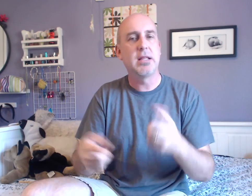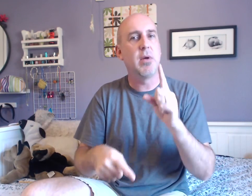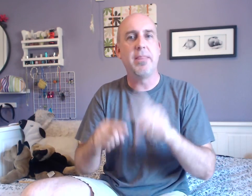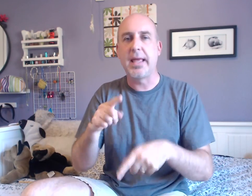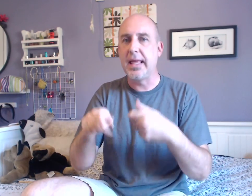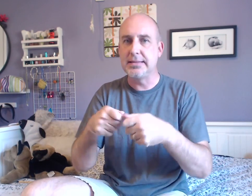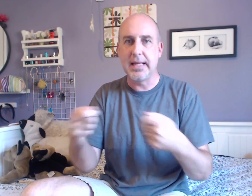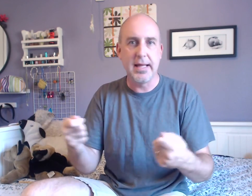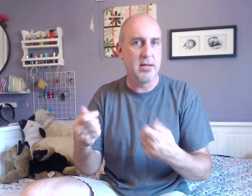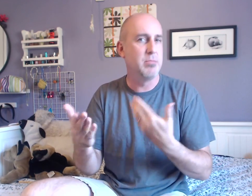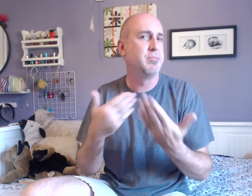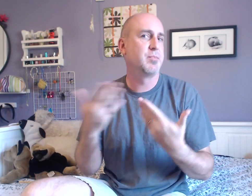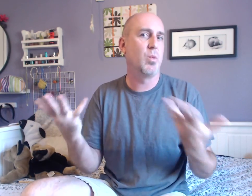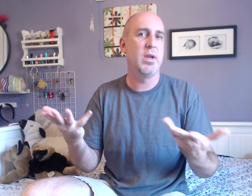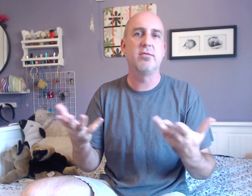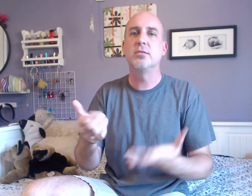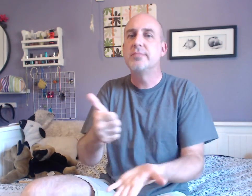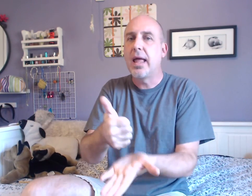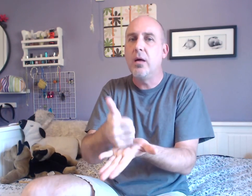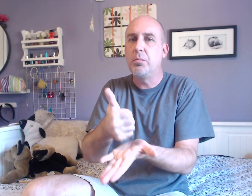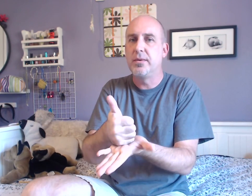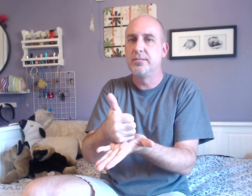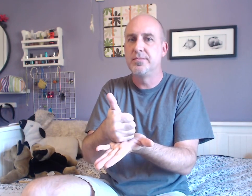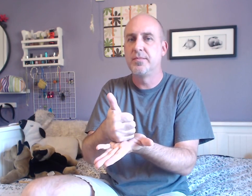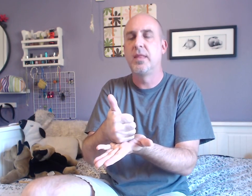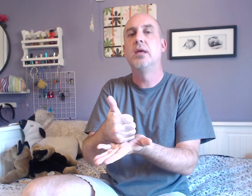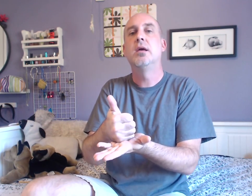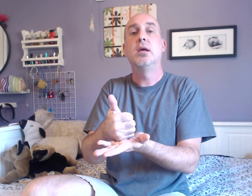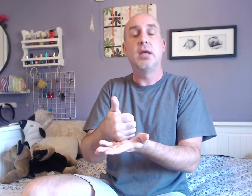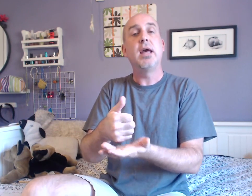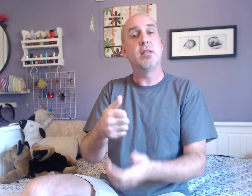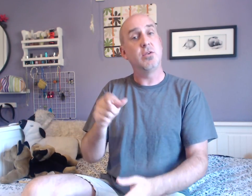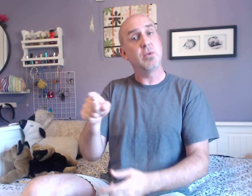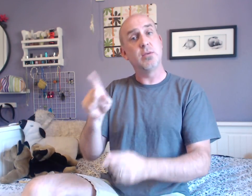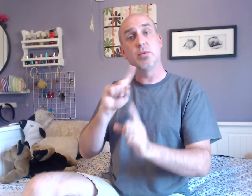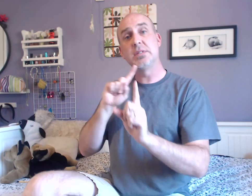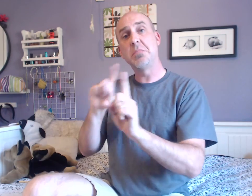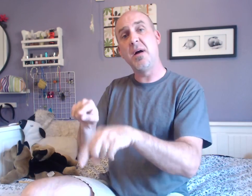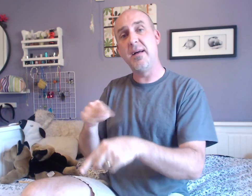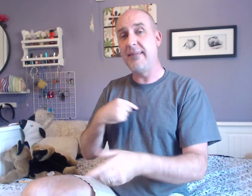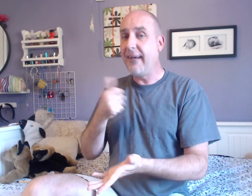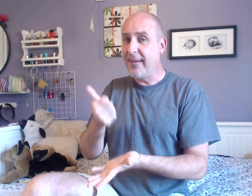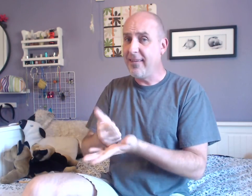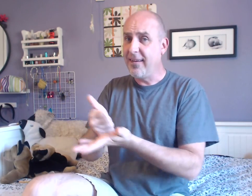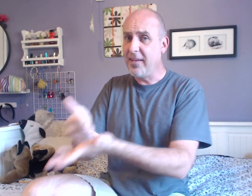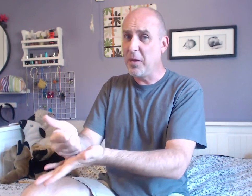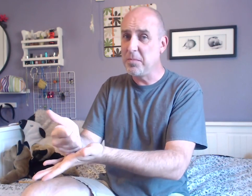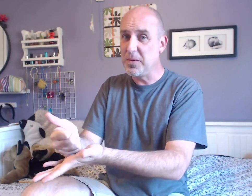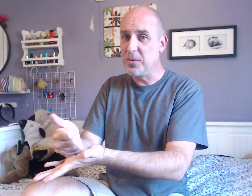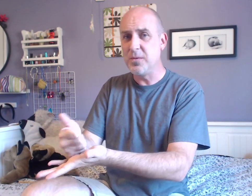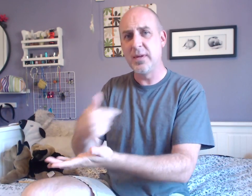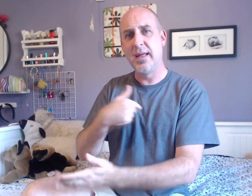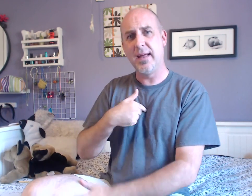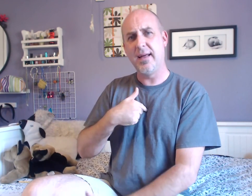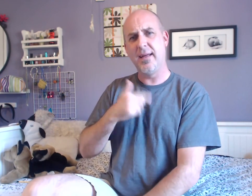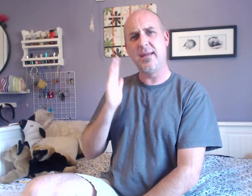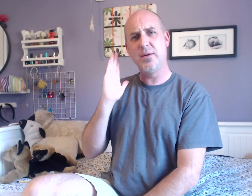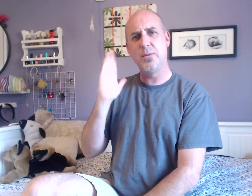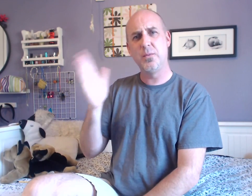on. They can't tie them. Whatever. Help. And then you could respond, I'll help you. I